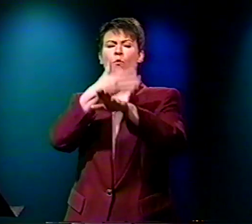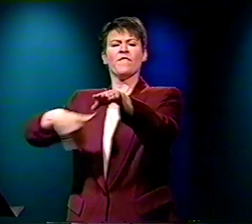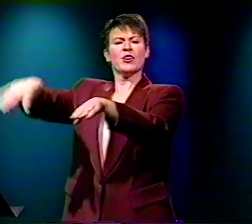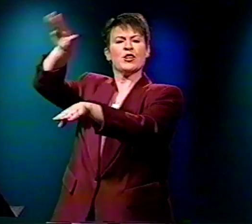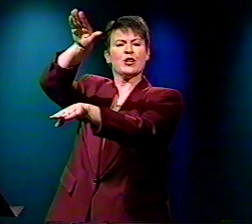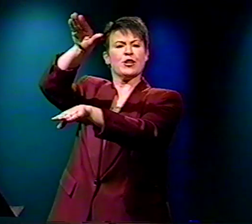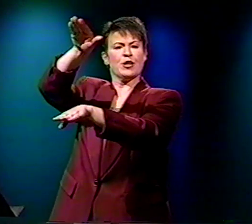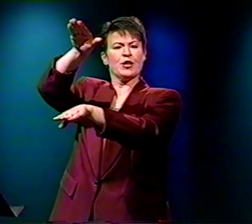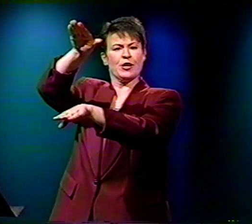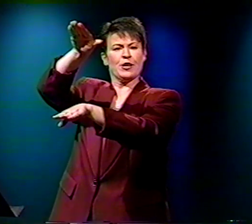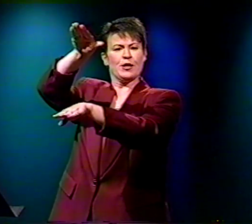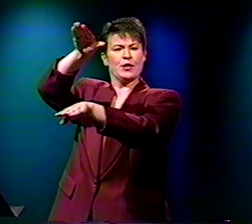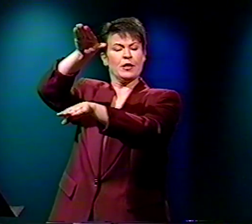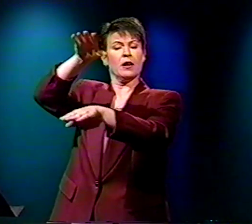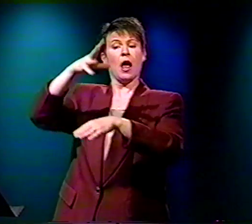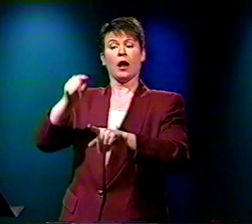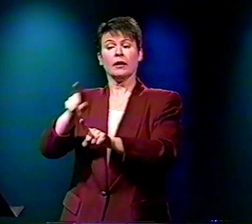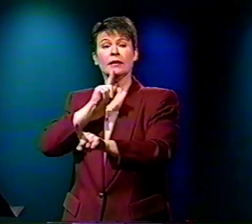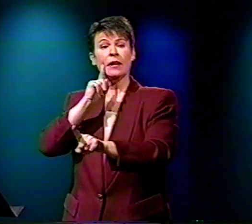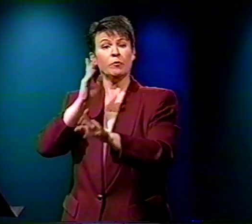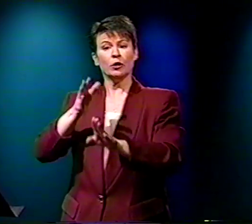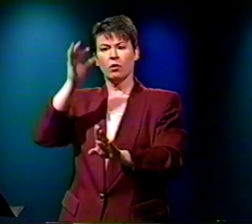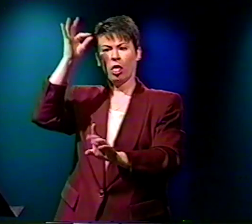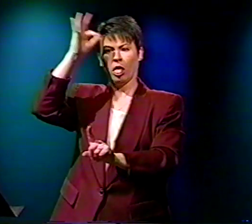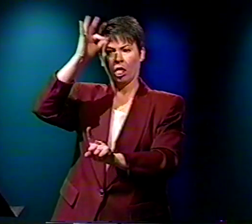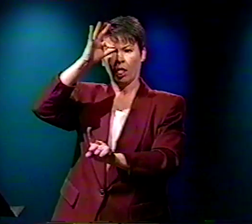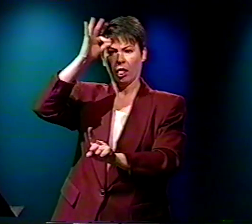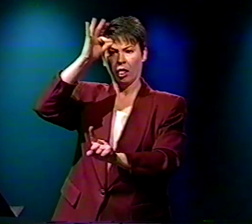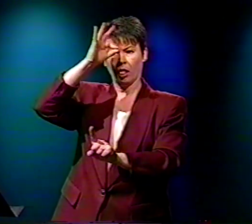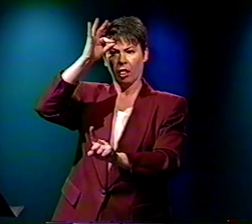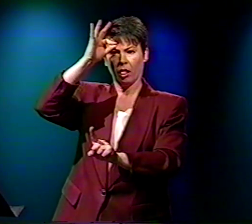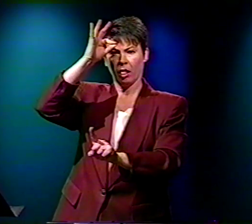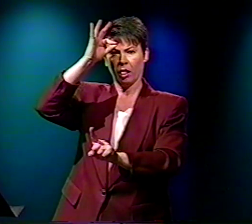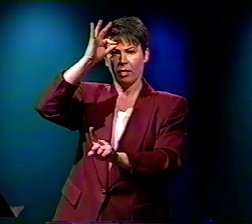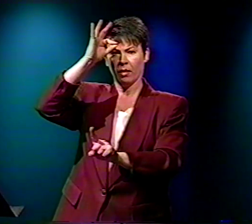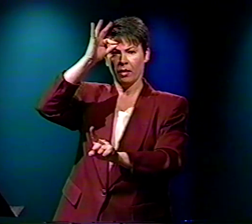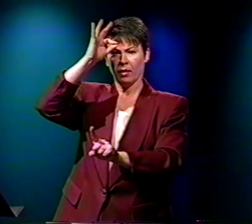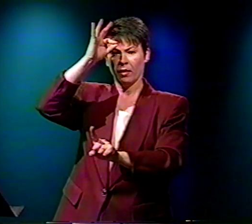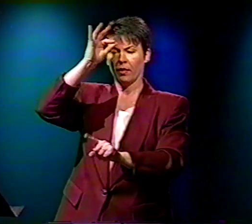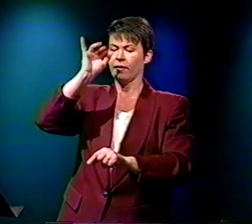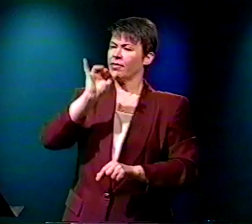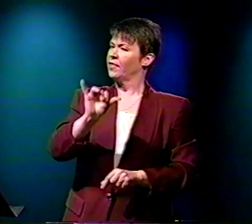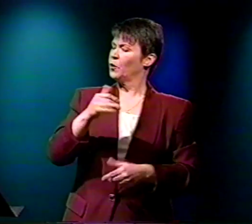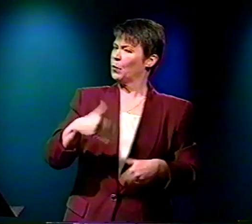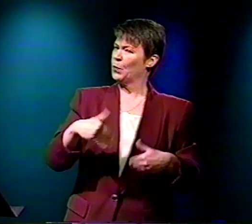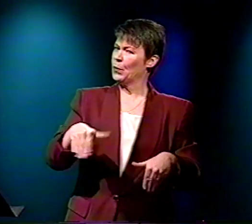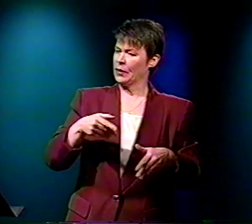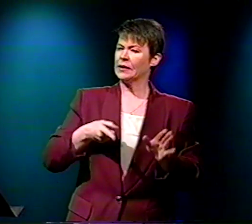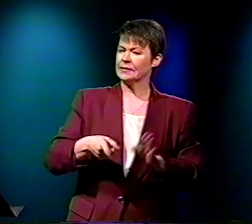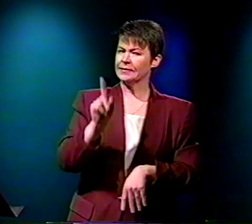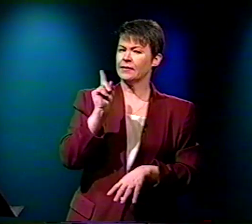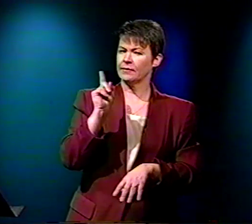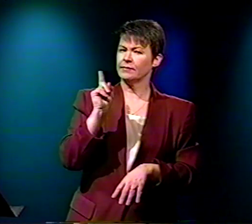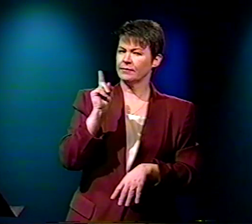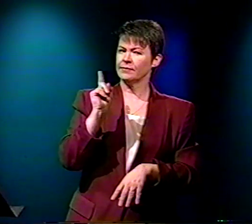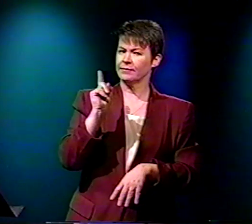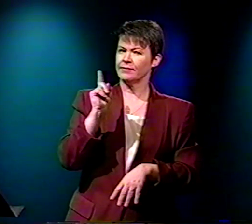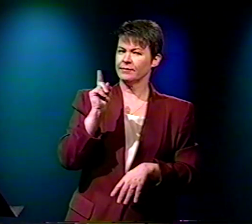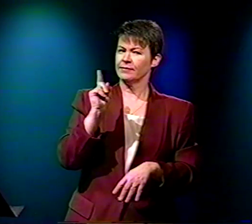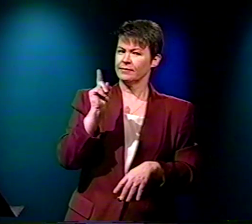goes ahead and speaks over the voice of the deaf person. But sometimes this happens when the deaf individual is totally unaware of that, and that is